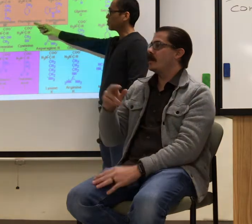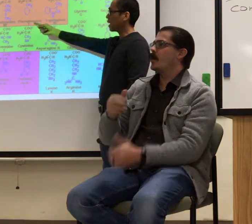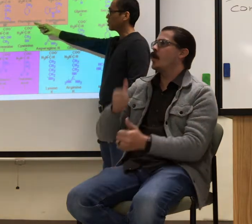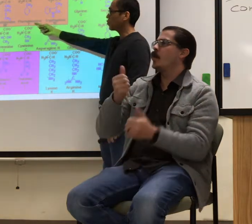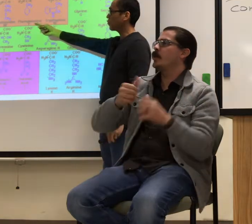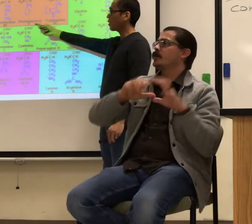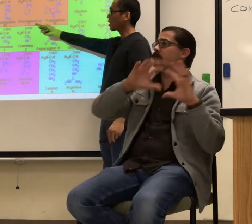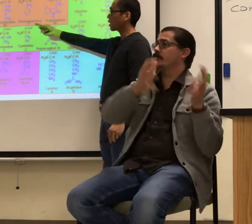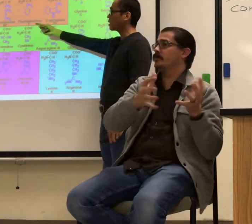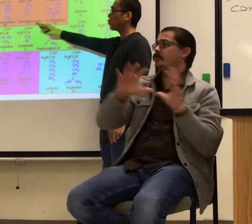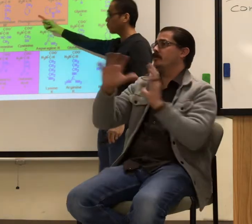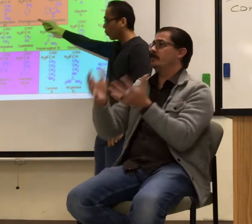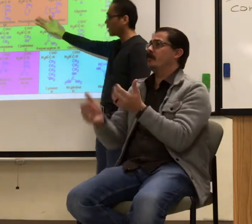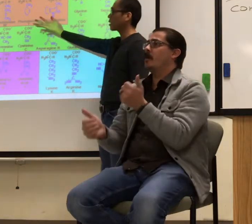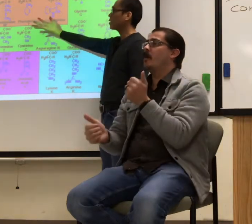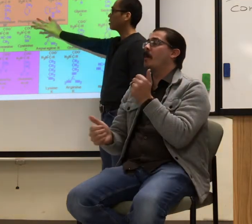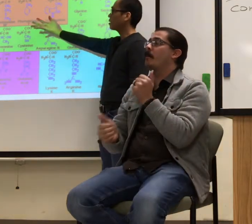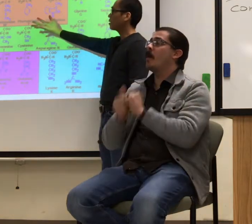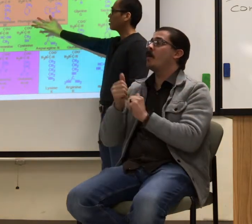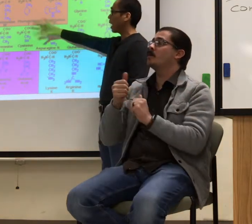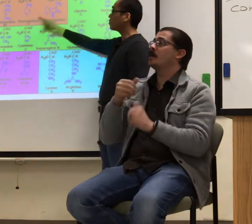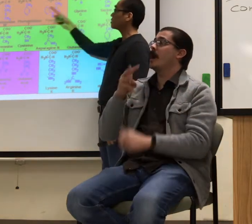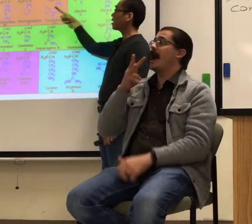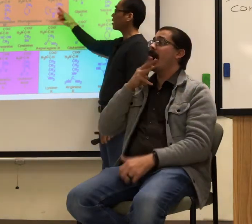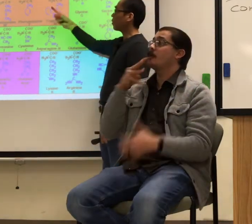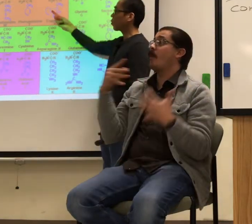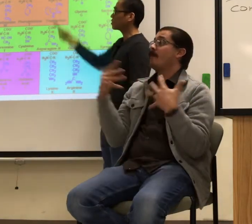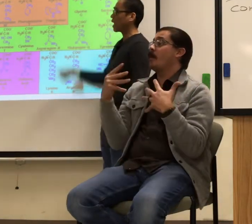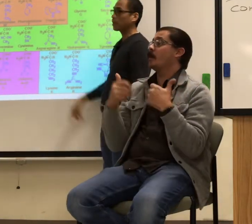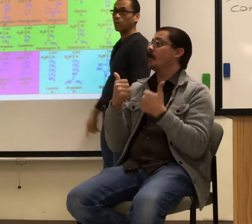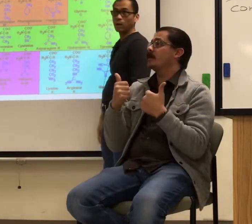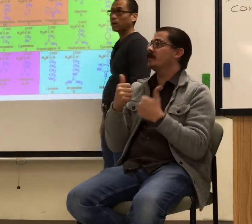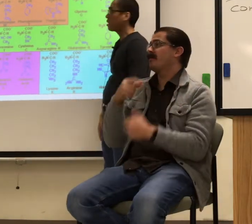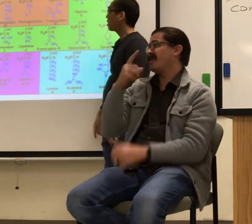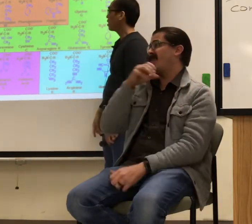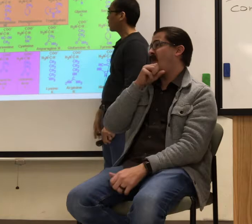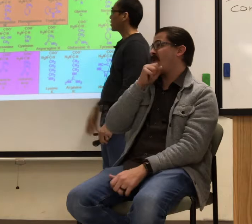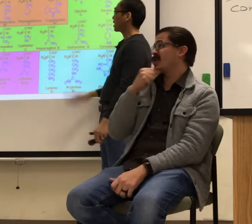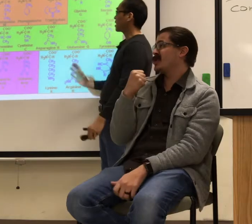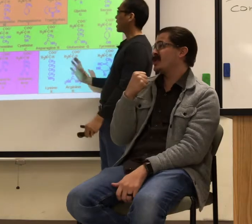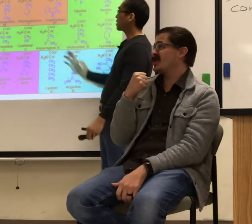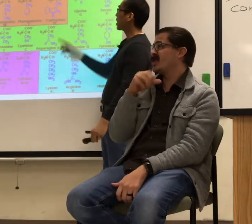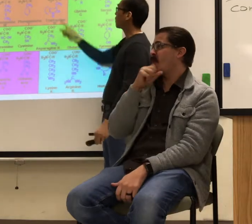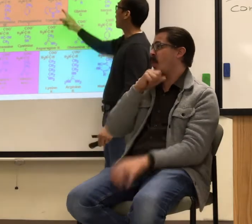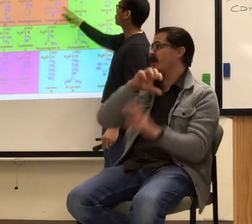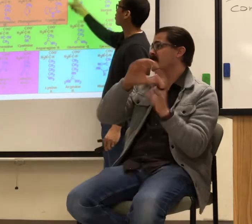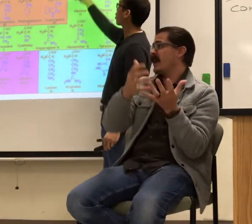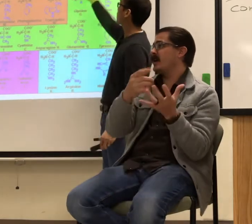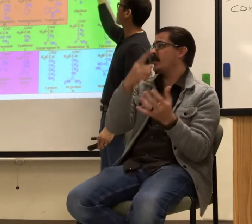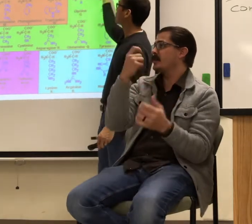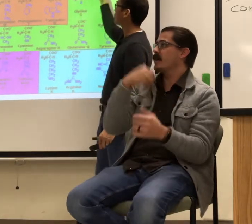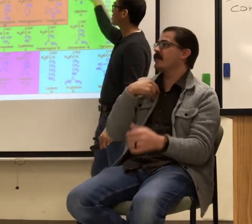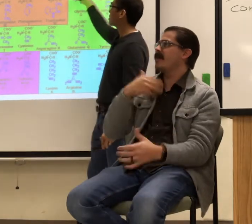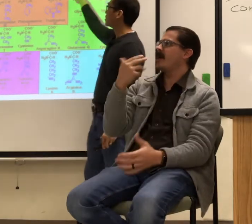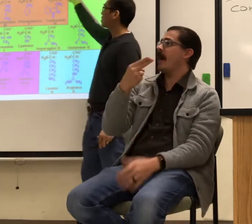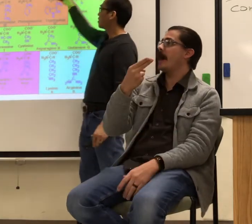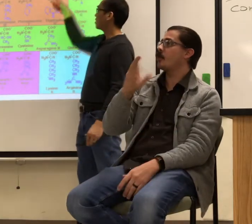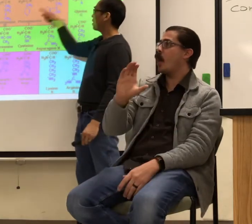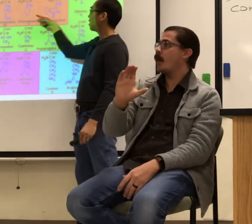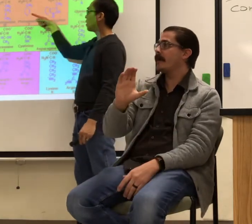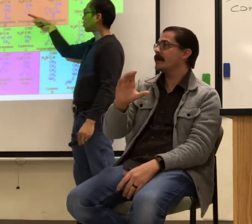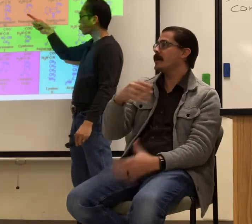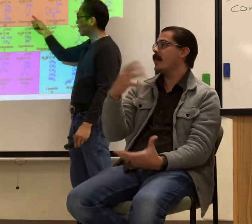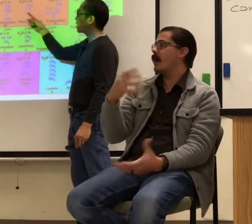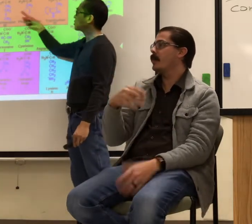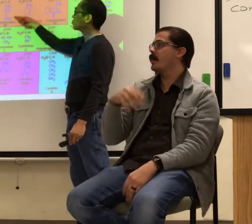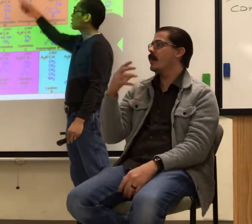group is the most hydrophobic? I would say the orange category, because it has a lot of hydrocarbons,